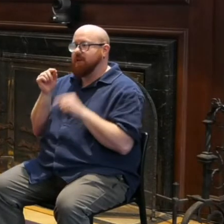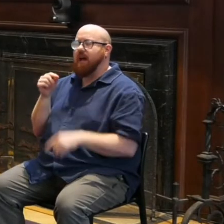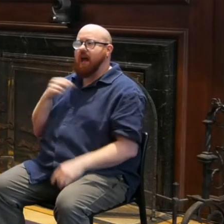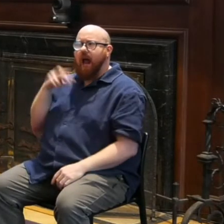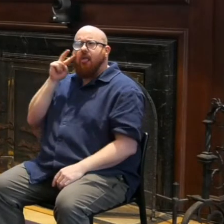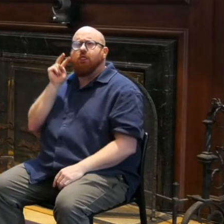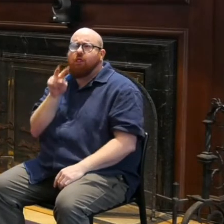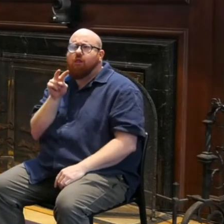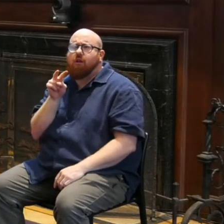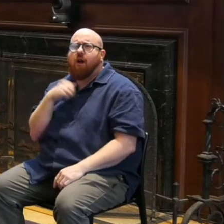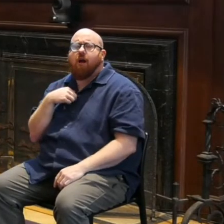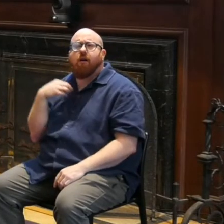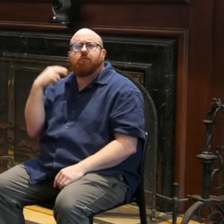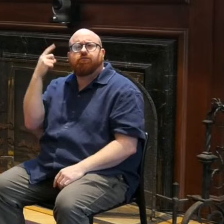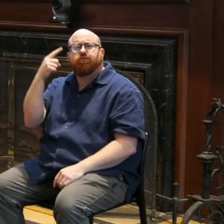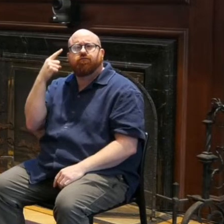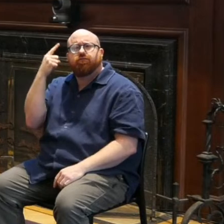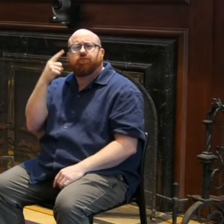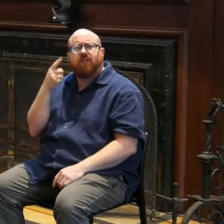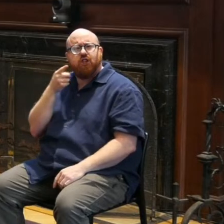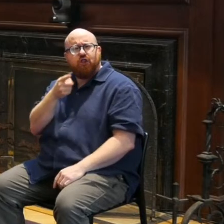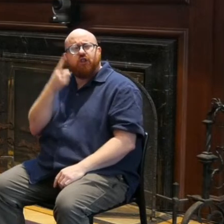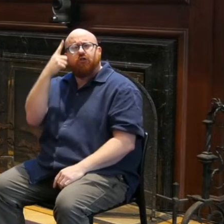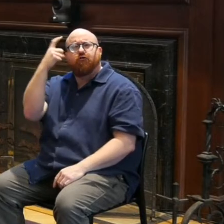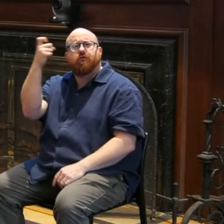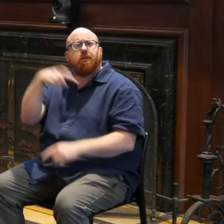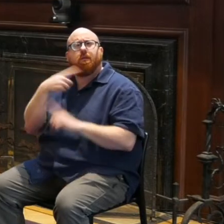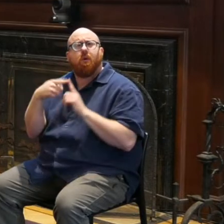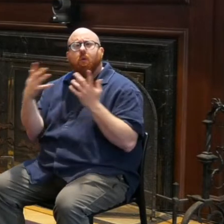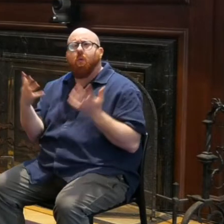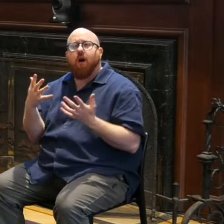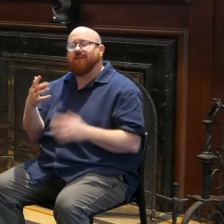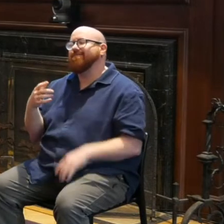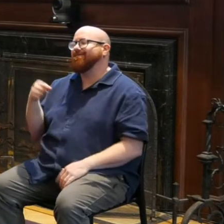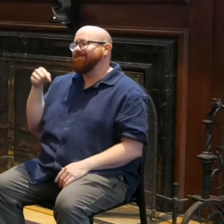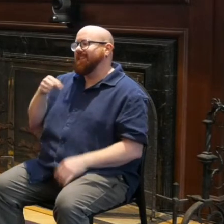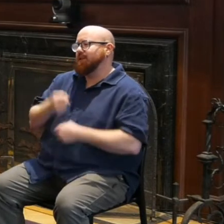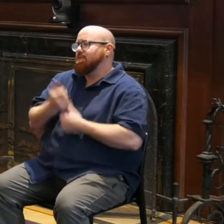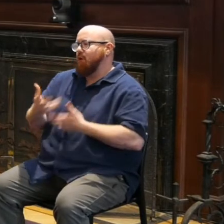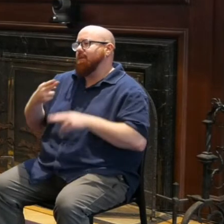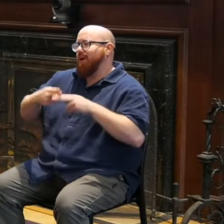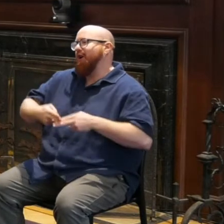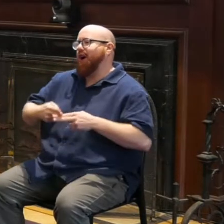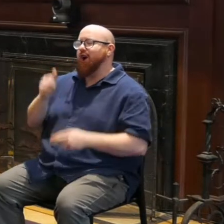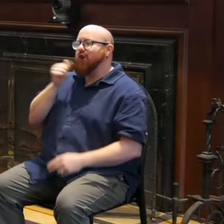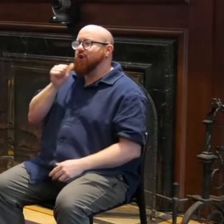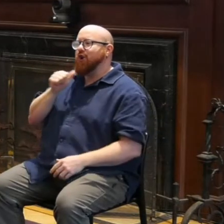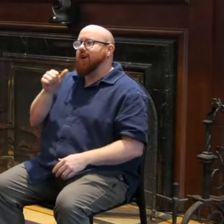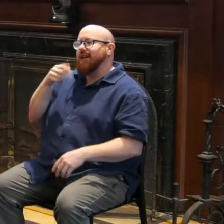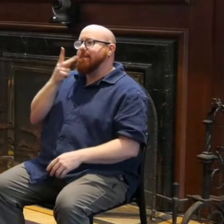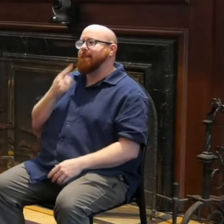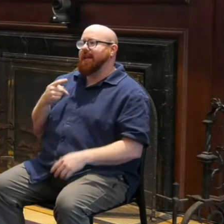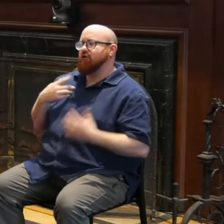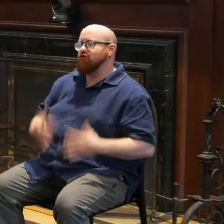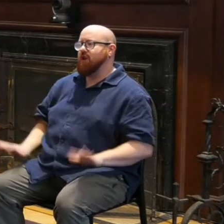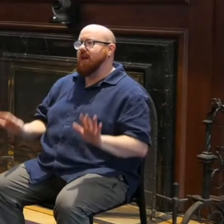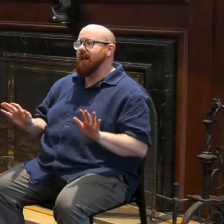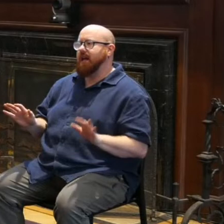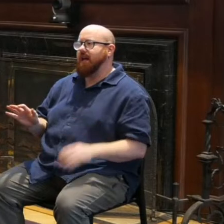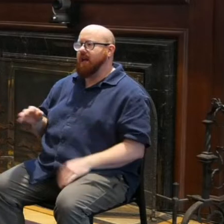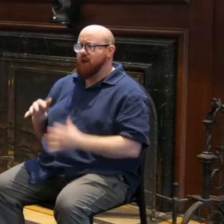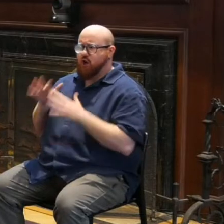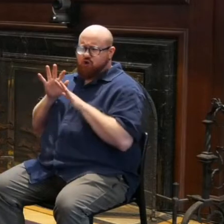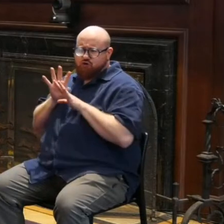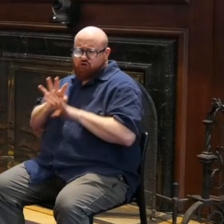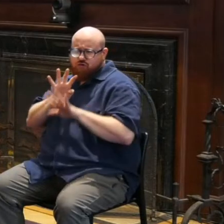dreaming about? So this is called Girl in a Pink Dress. Gritty traffic sounds pummel summer